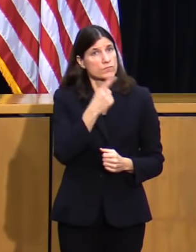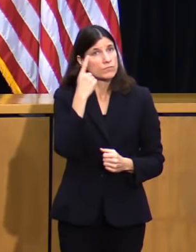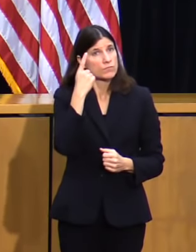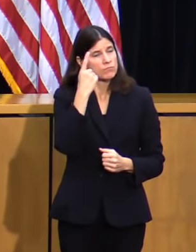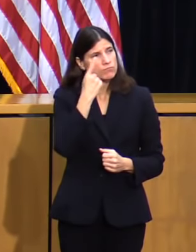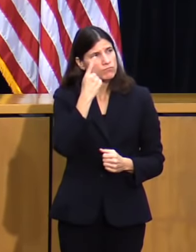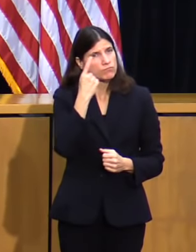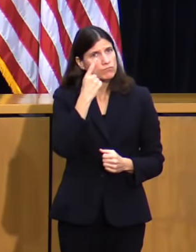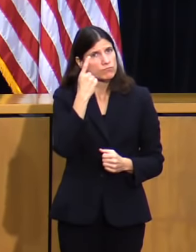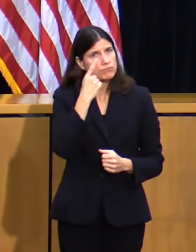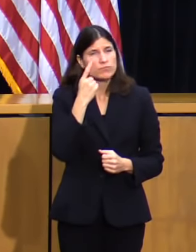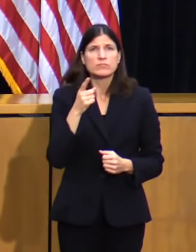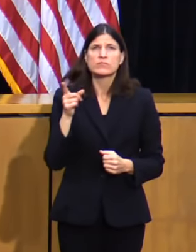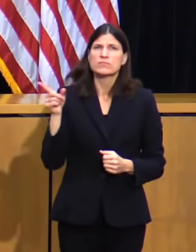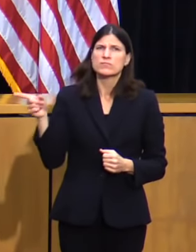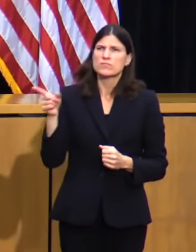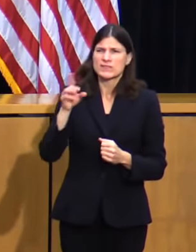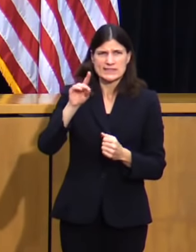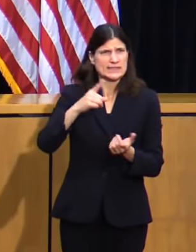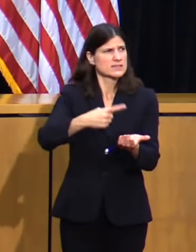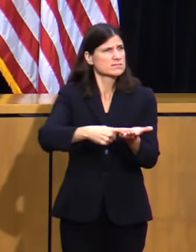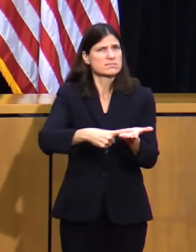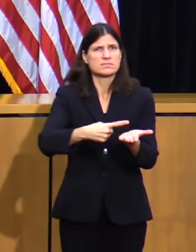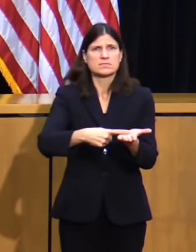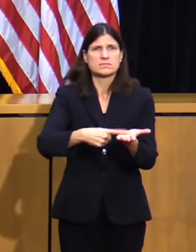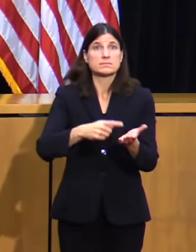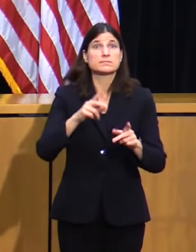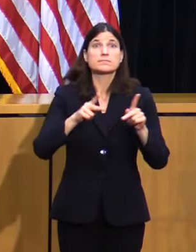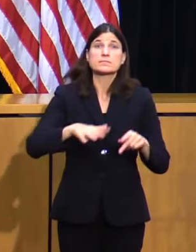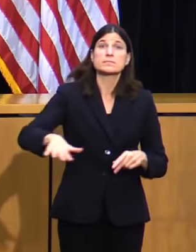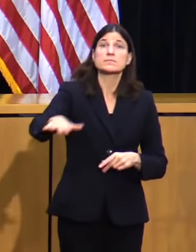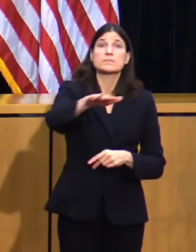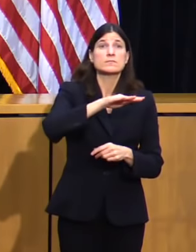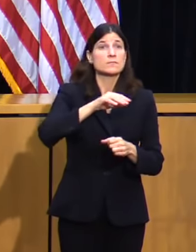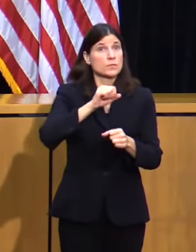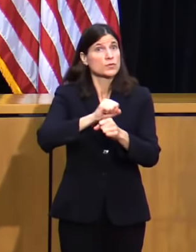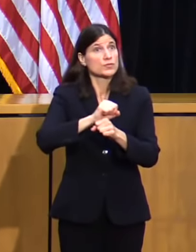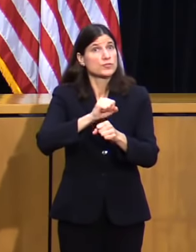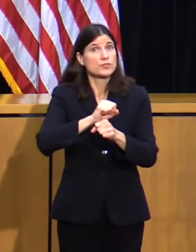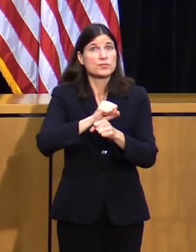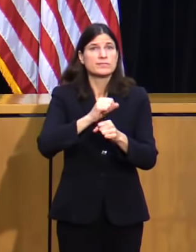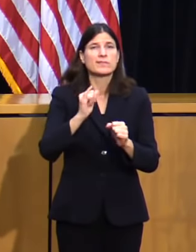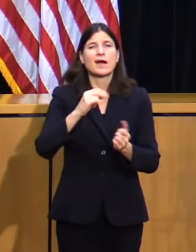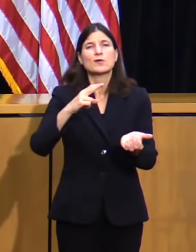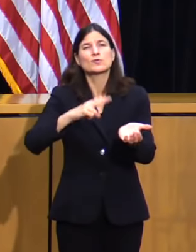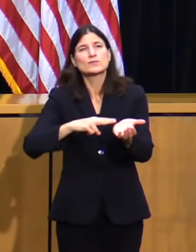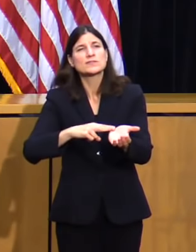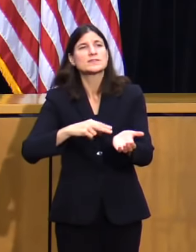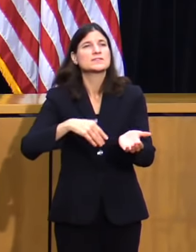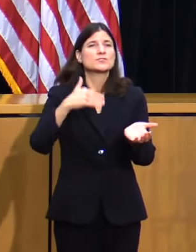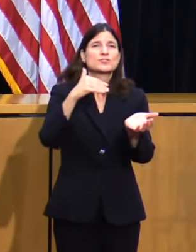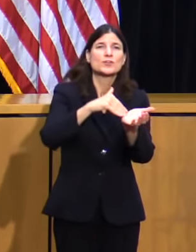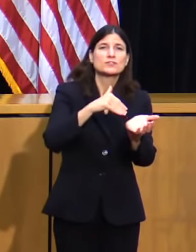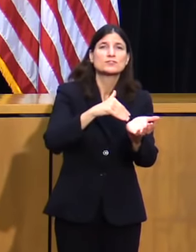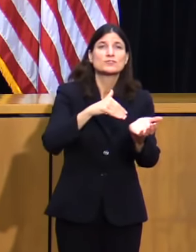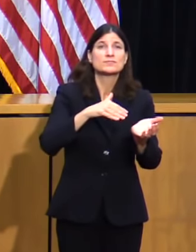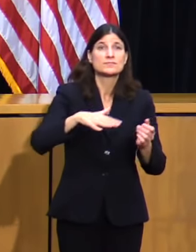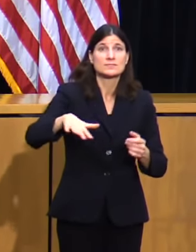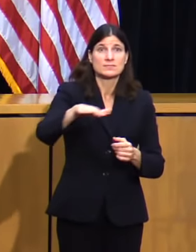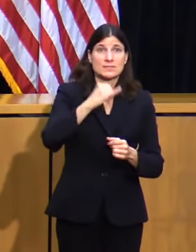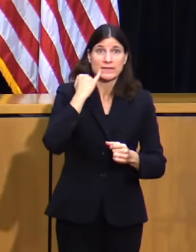test positive. Could you imagine we might need to have such a situation at the DCU Center or any other hospital in Massachusetts?